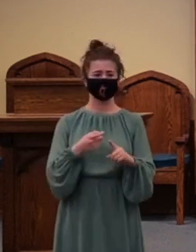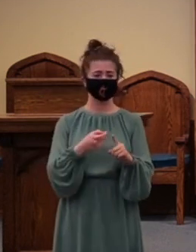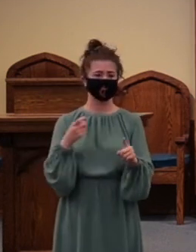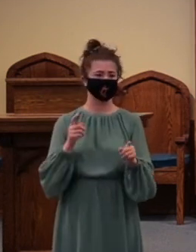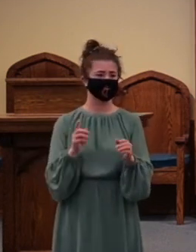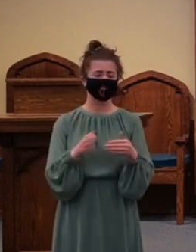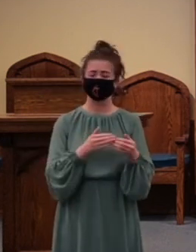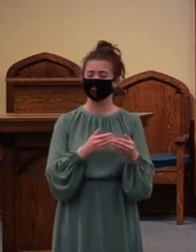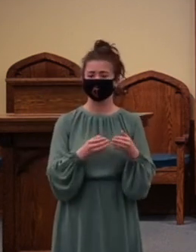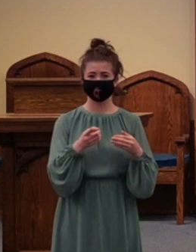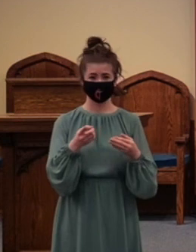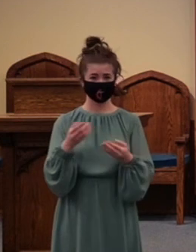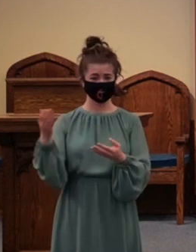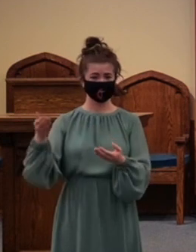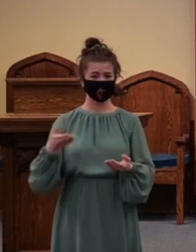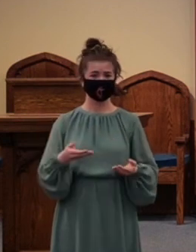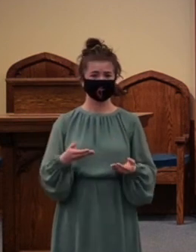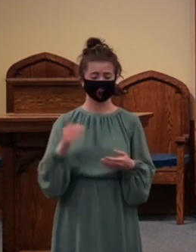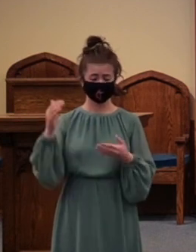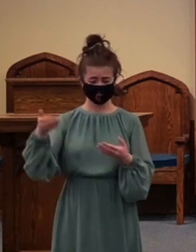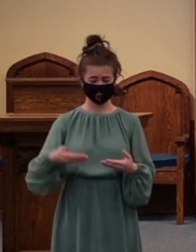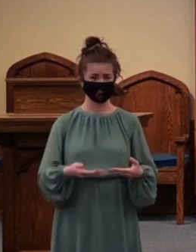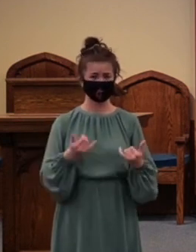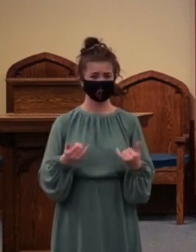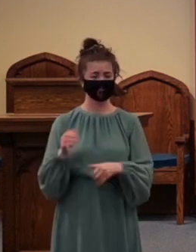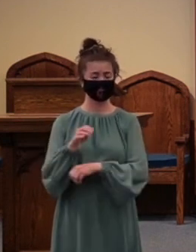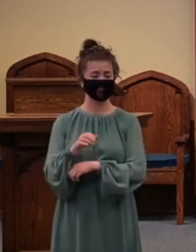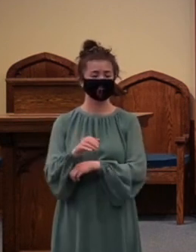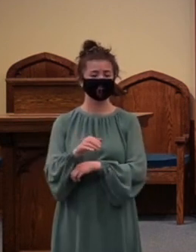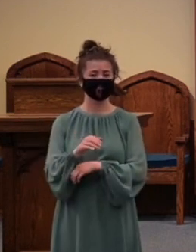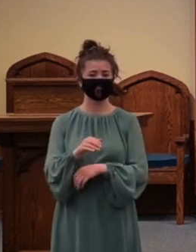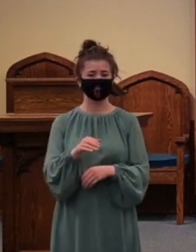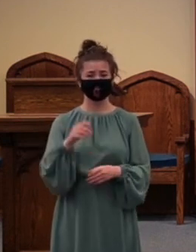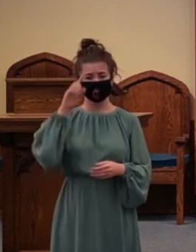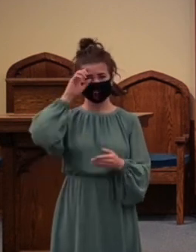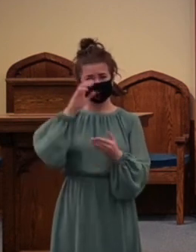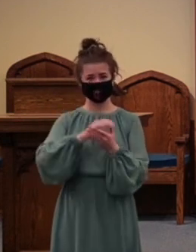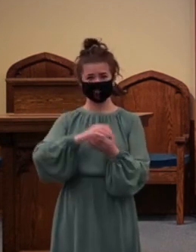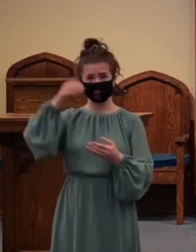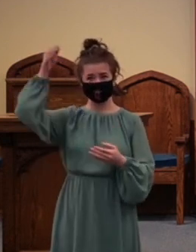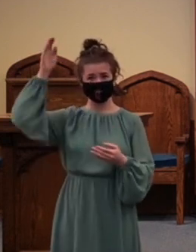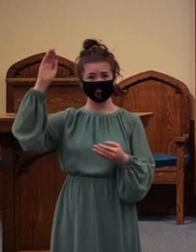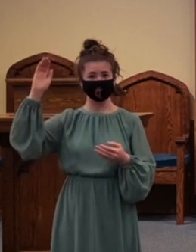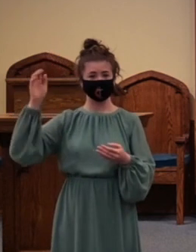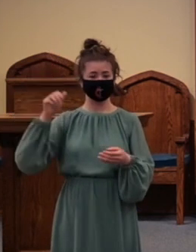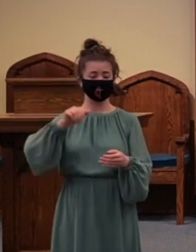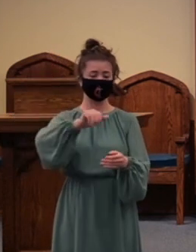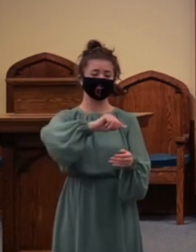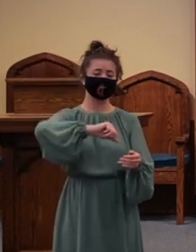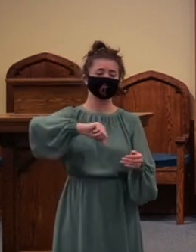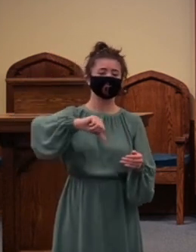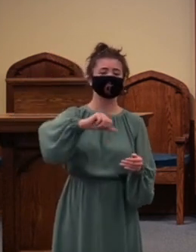are and be here tonight. We believe that God then pours warm water into